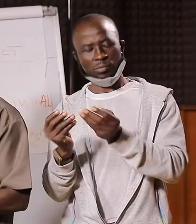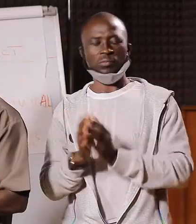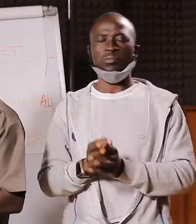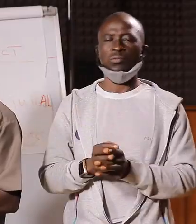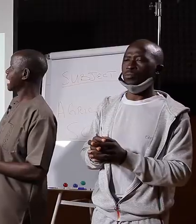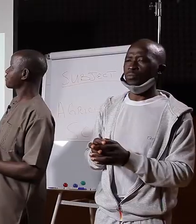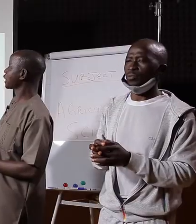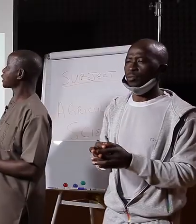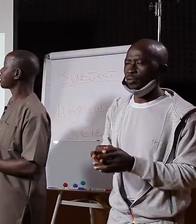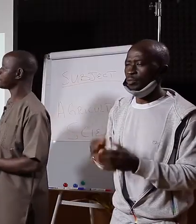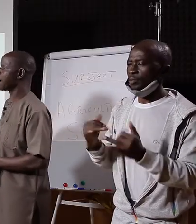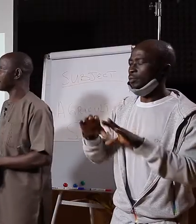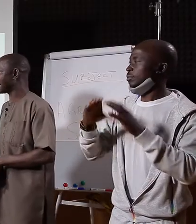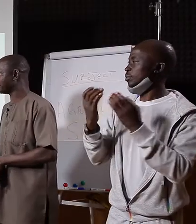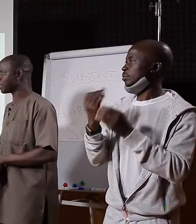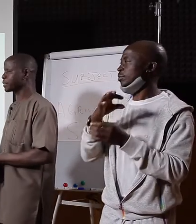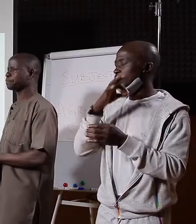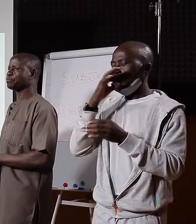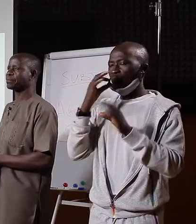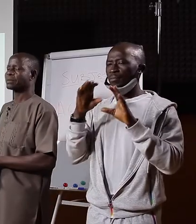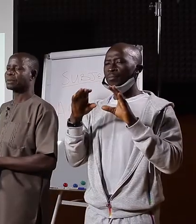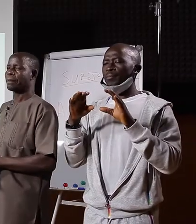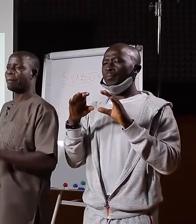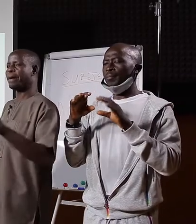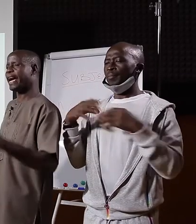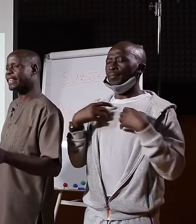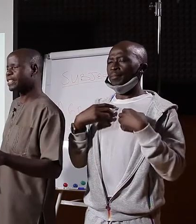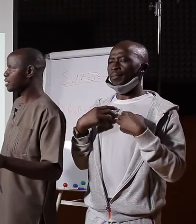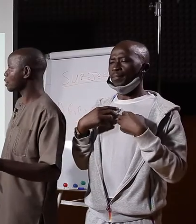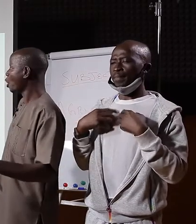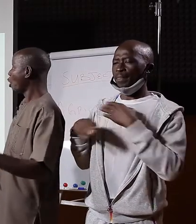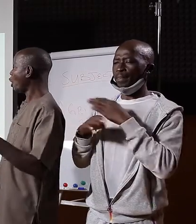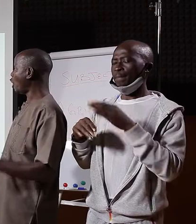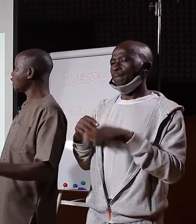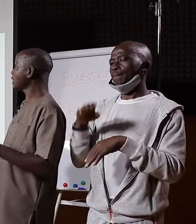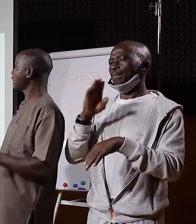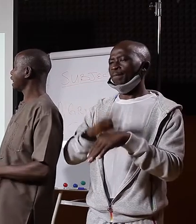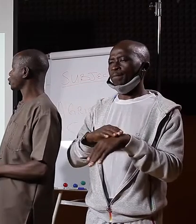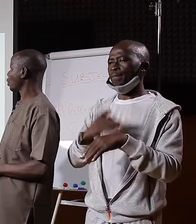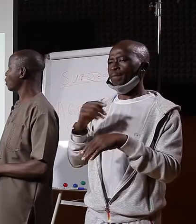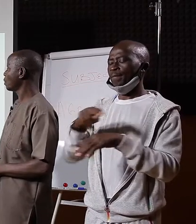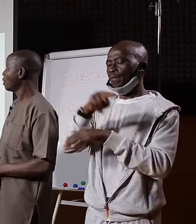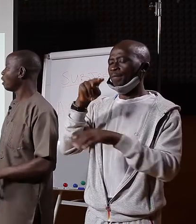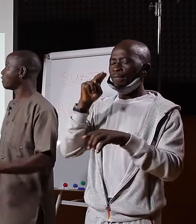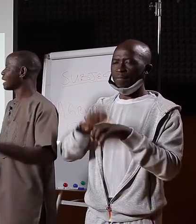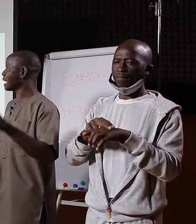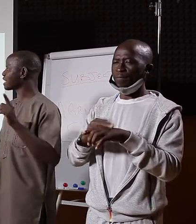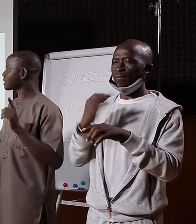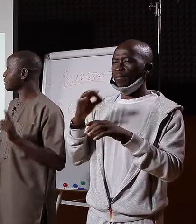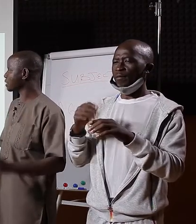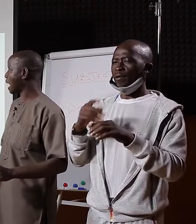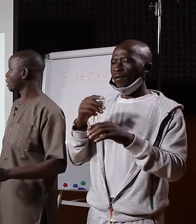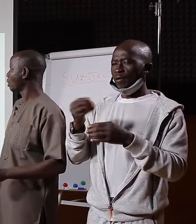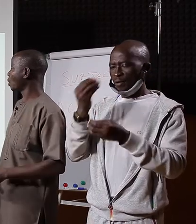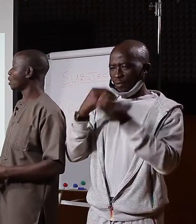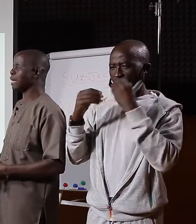Now, classification of farm animals based on the nature of their